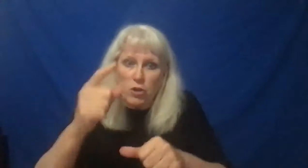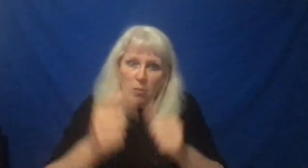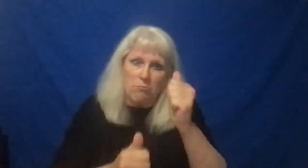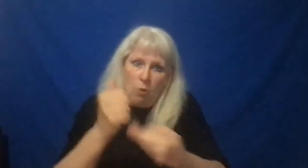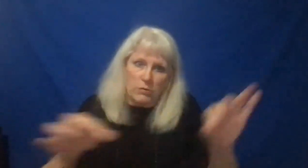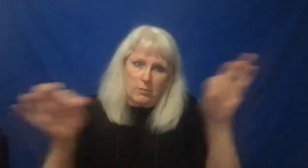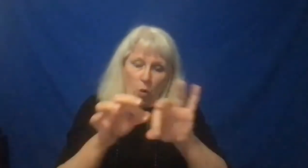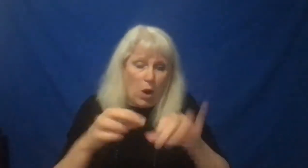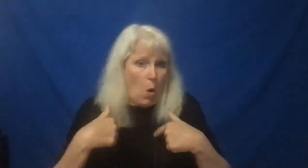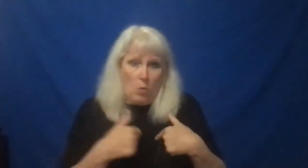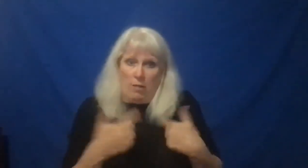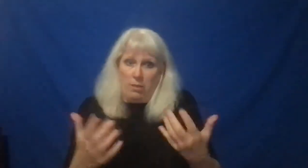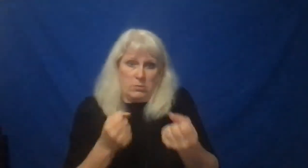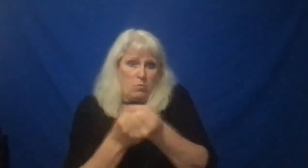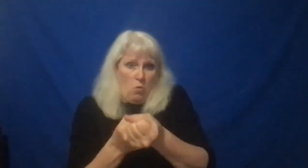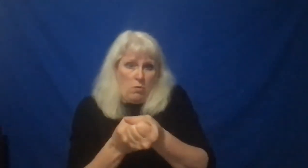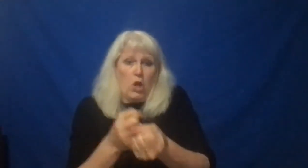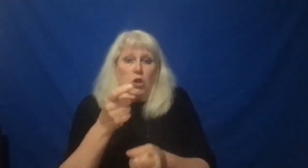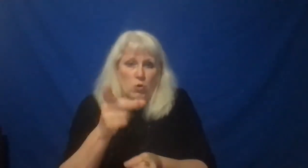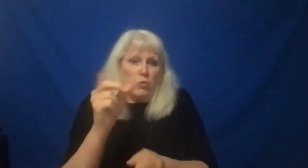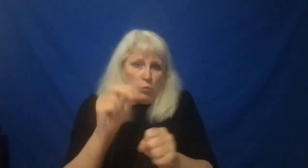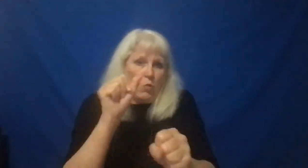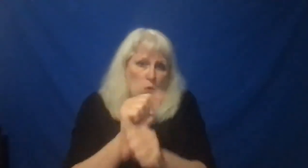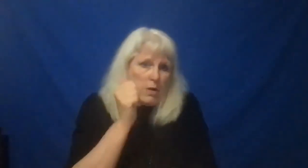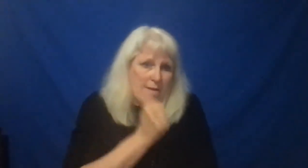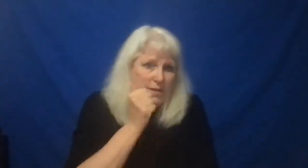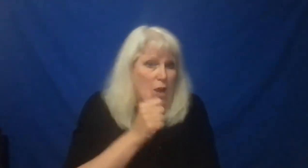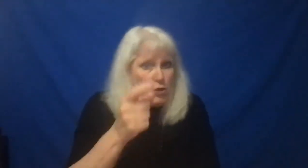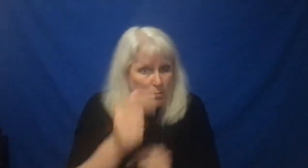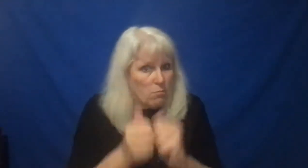support, to continue to give support. And I'm truly, again,